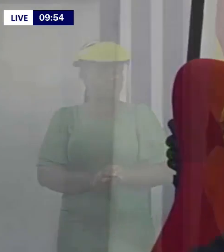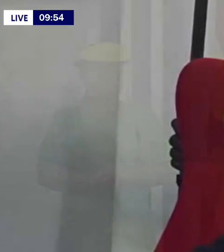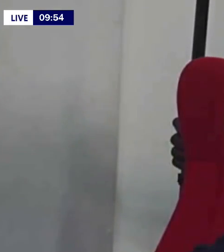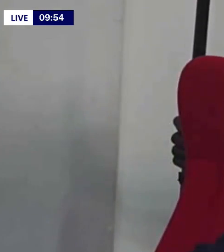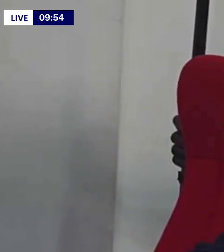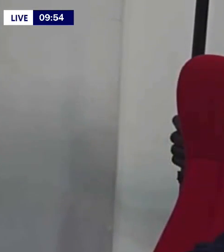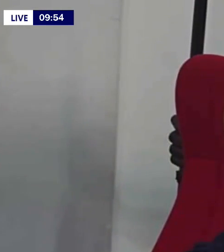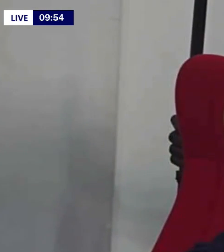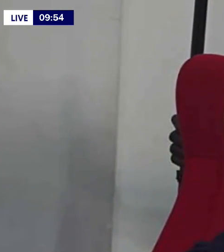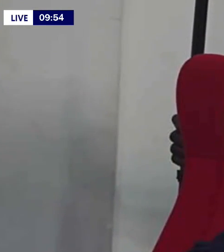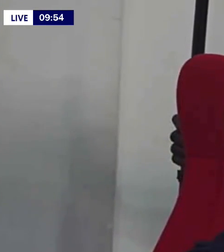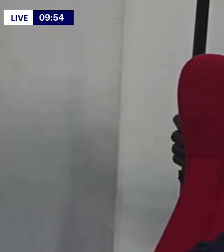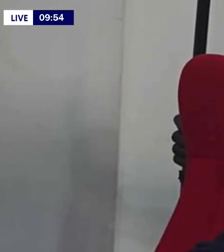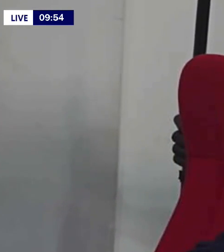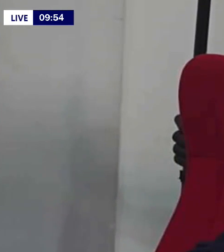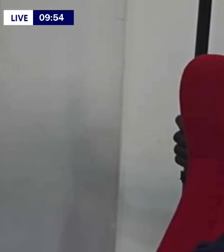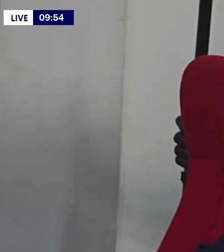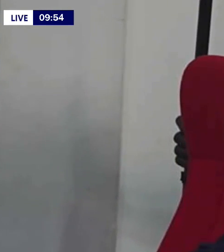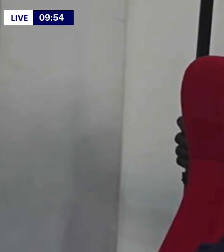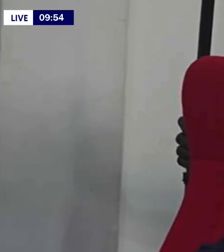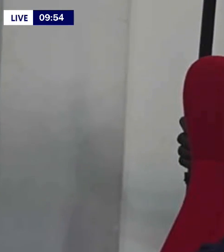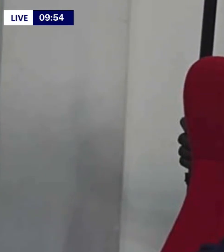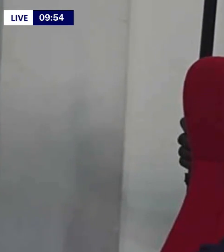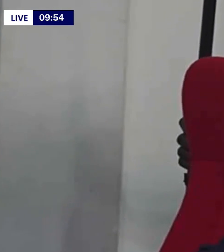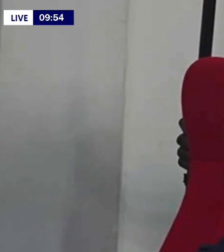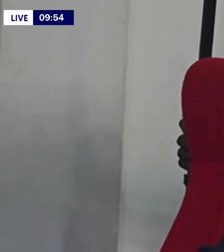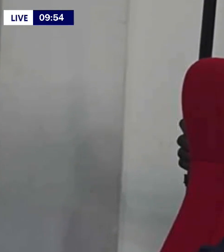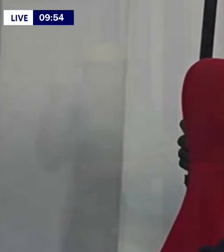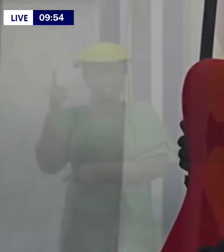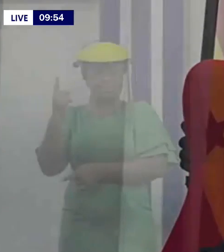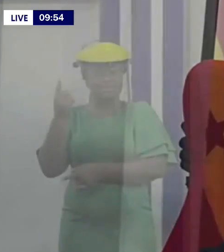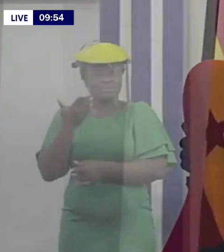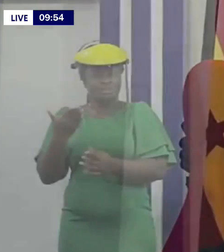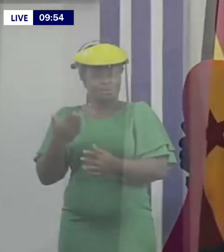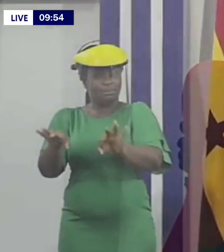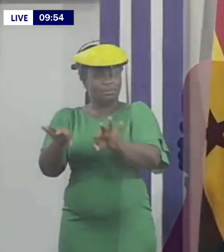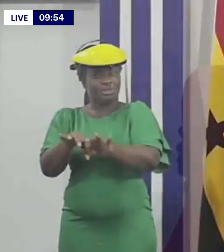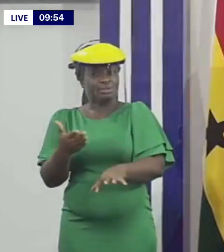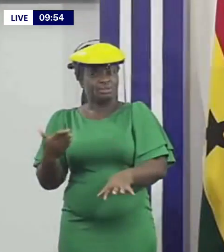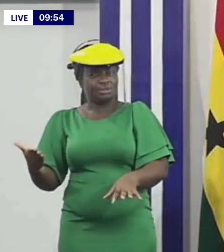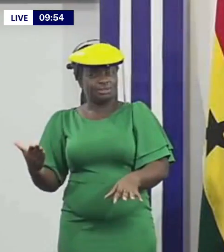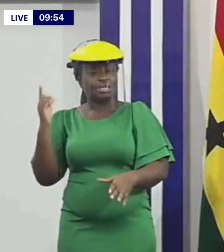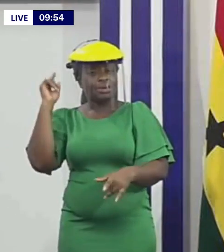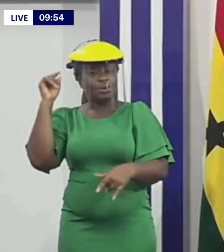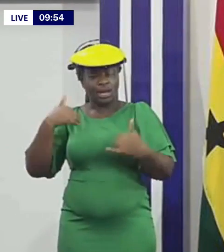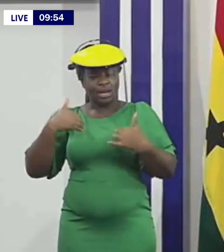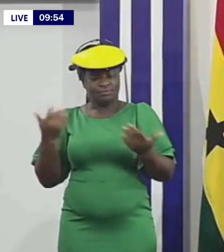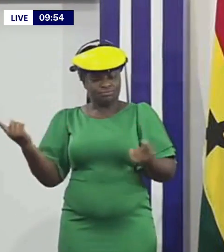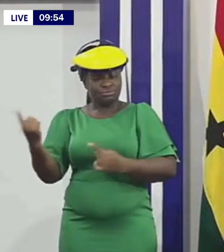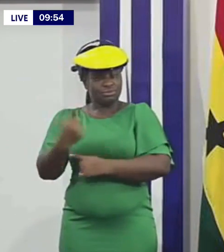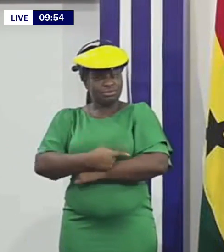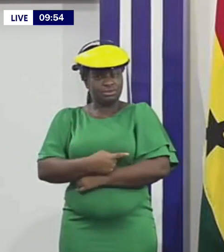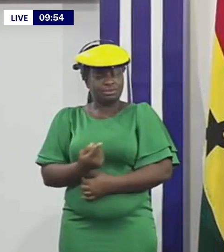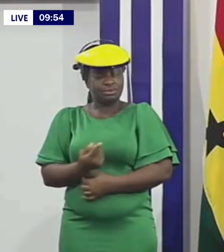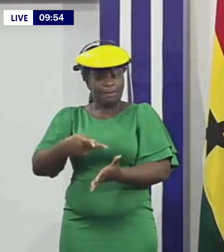In my earlier intro, I left out one major brief that we'll be having today